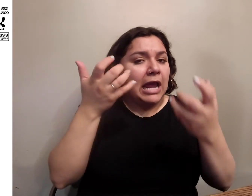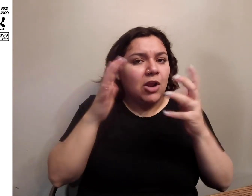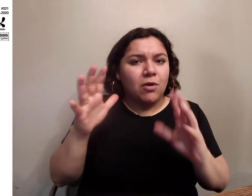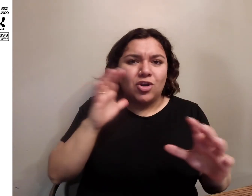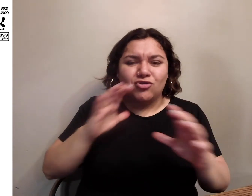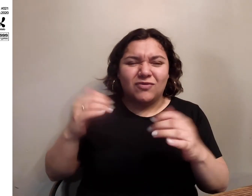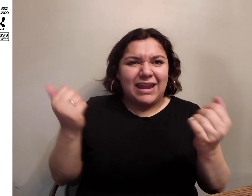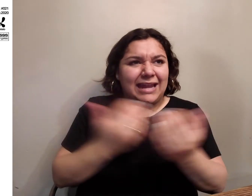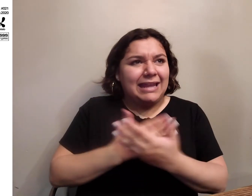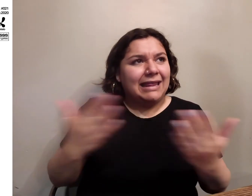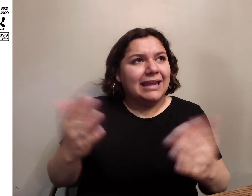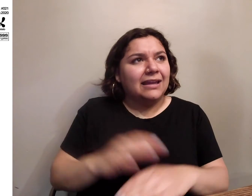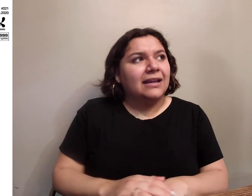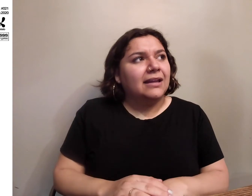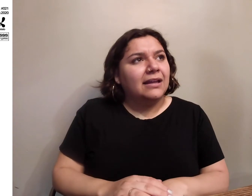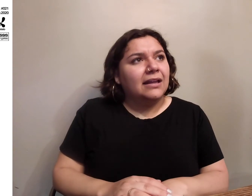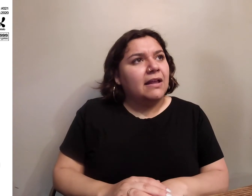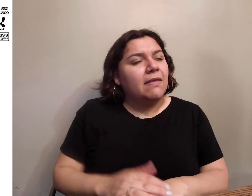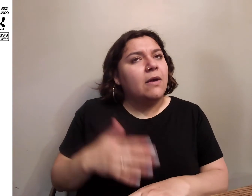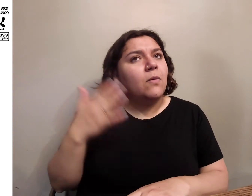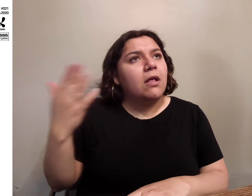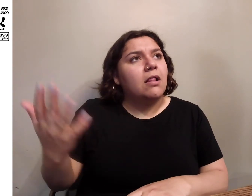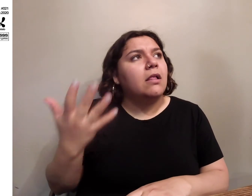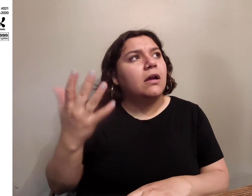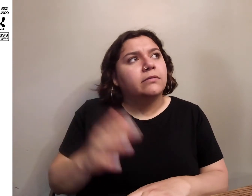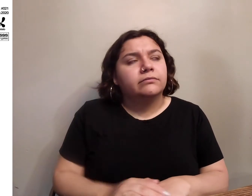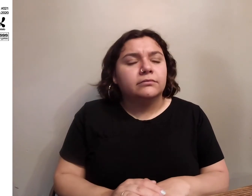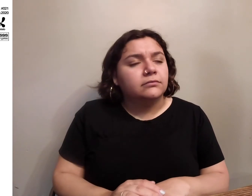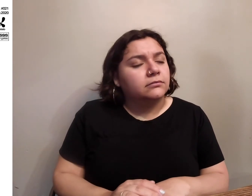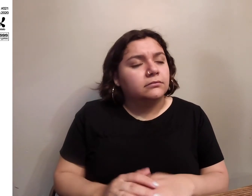do anything, that's going to